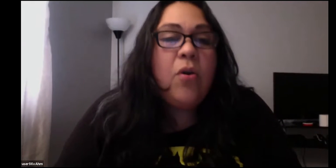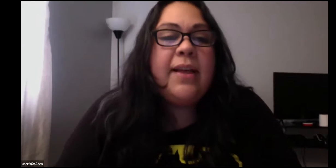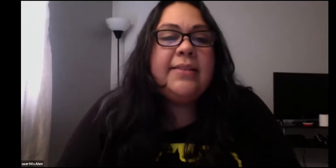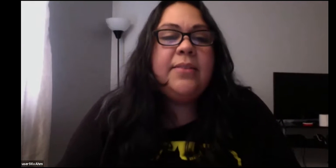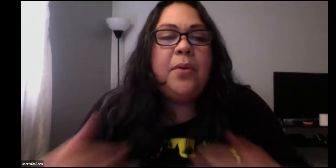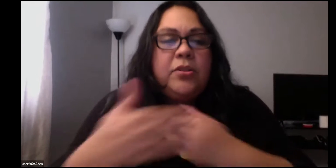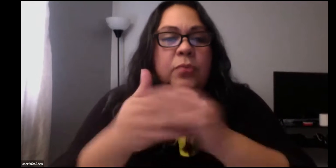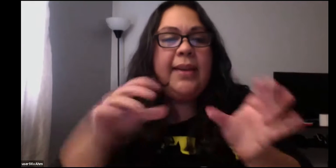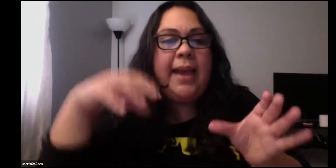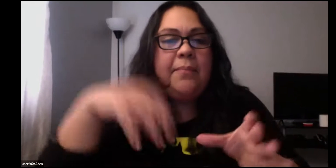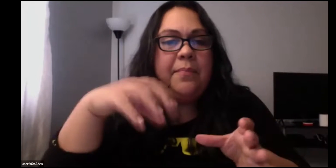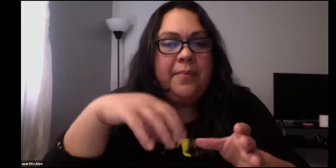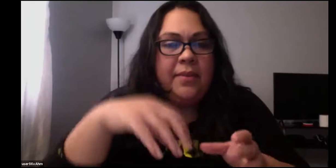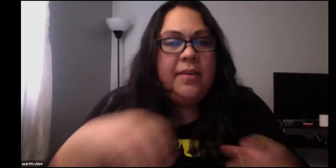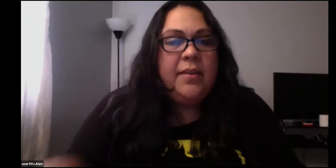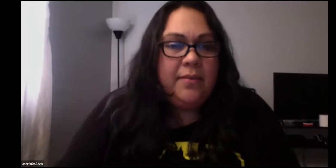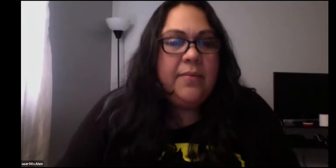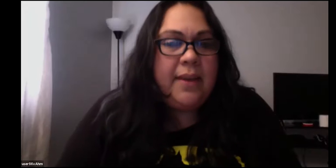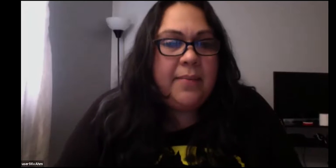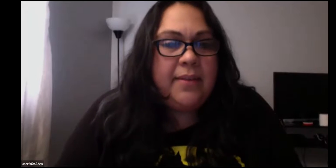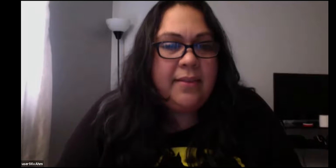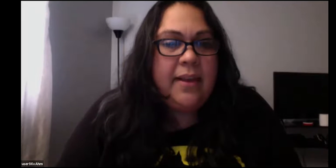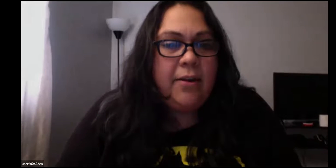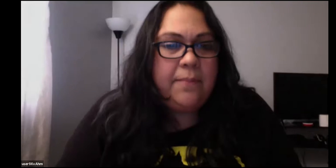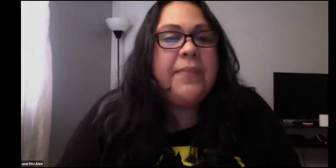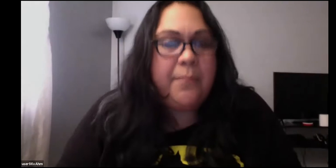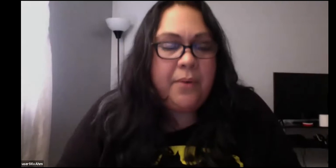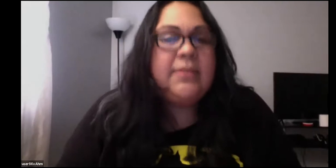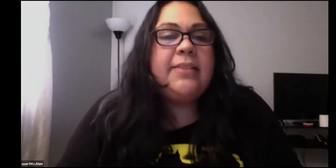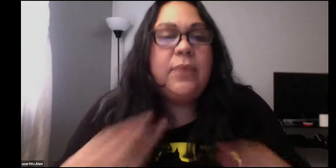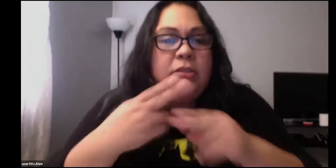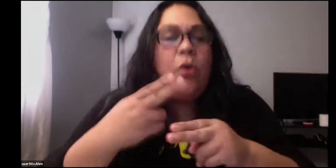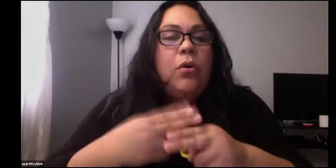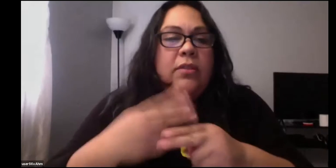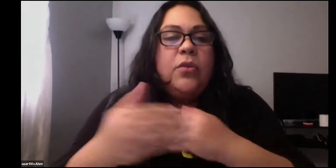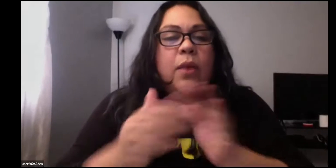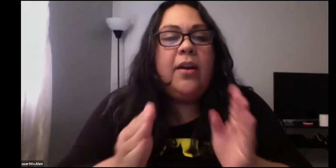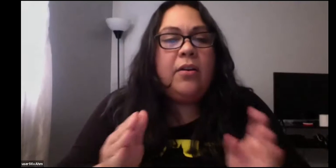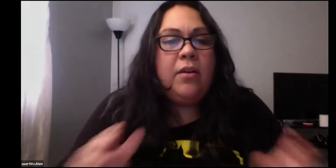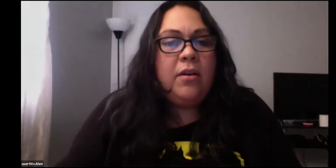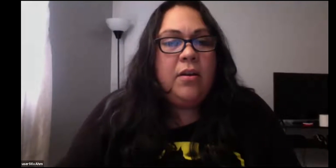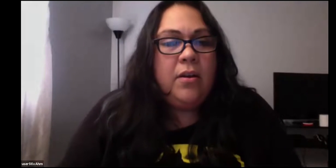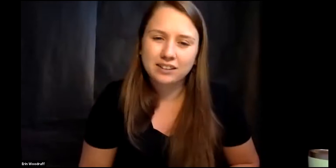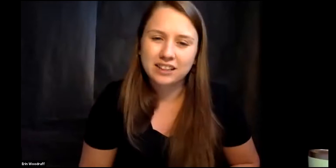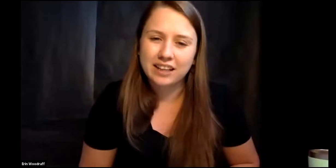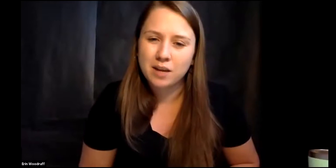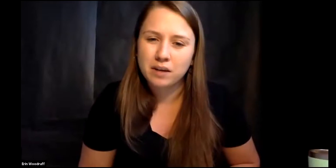that's the box where it came in there, in that box. That's what it's called, a Yeah, square. this is the box that it came in.